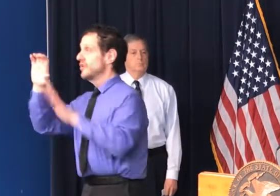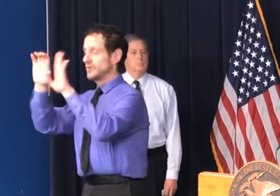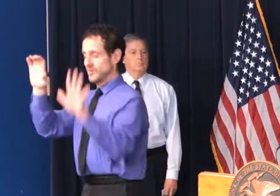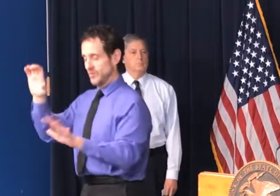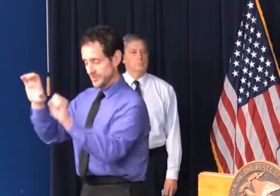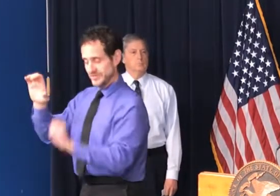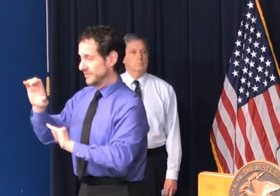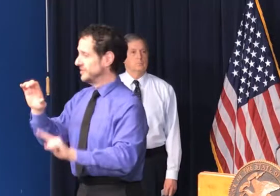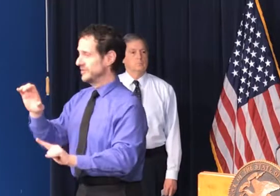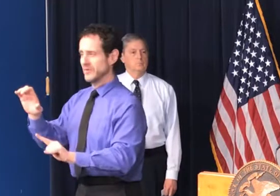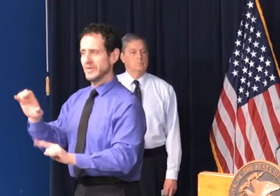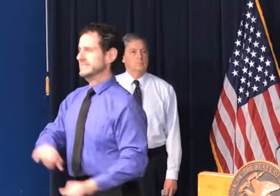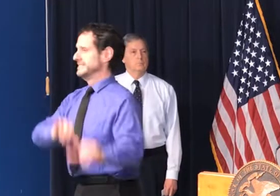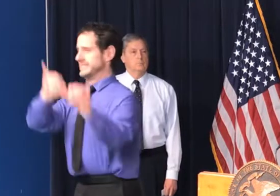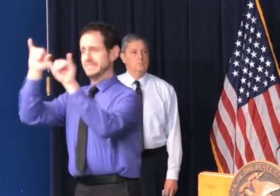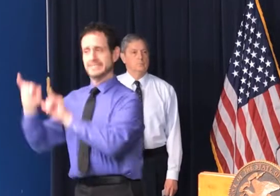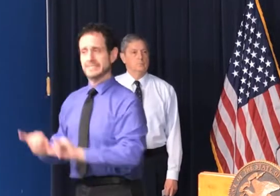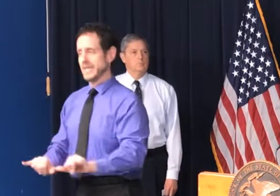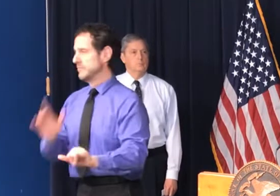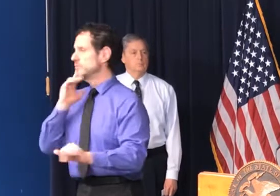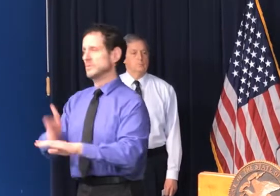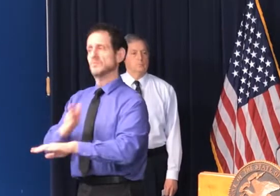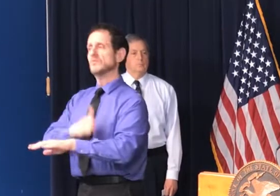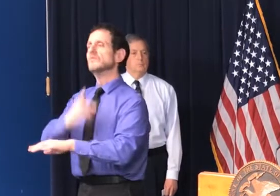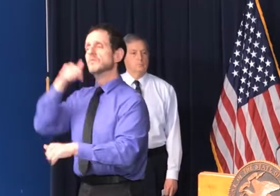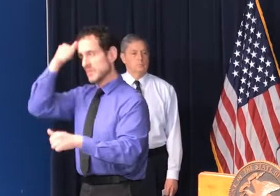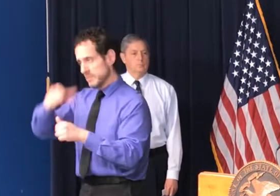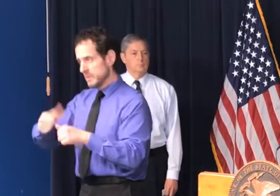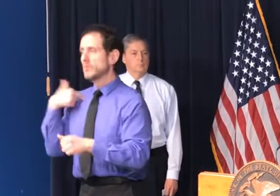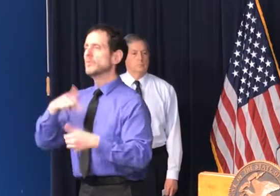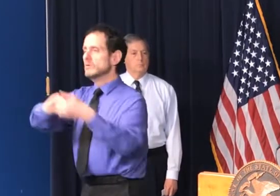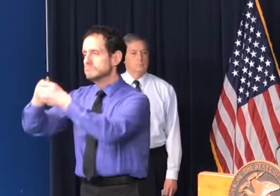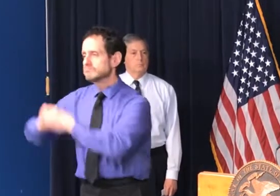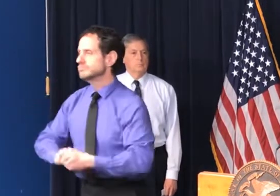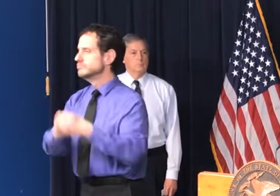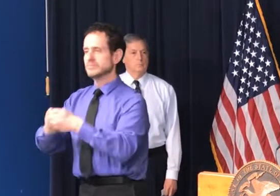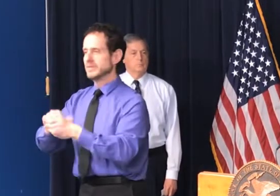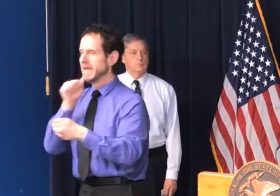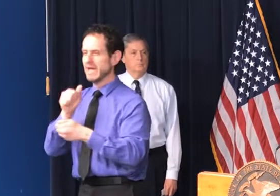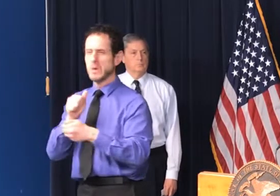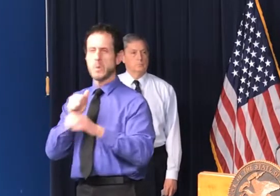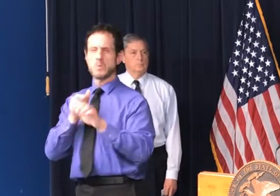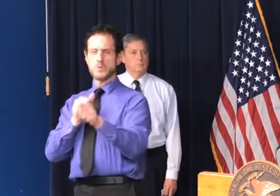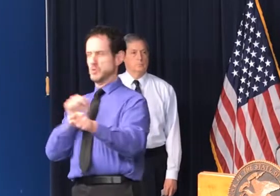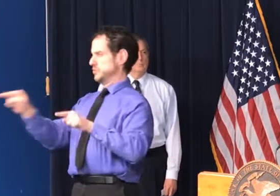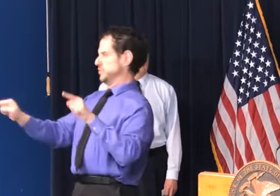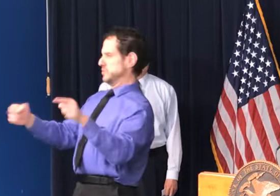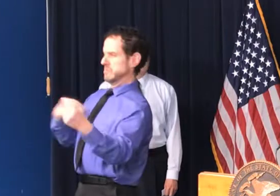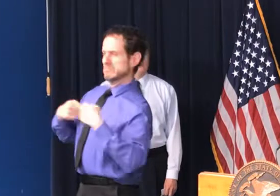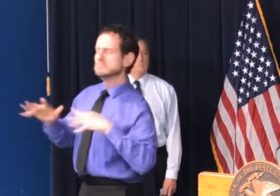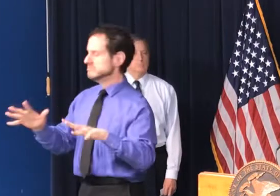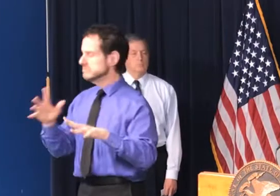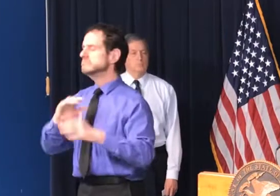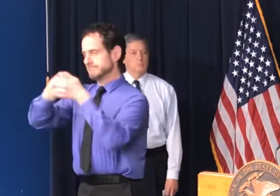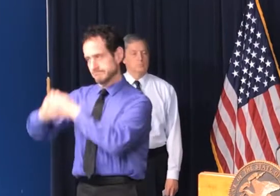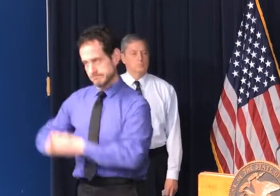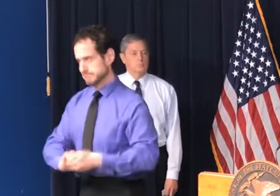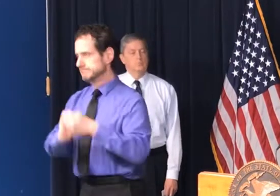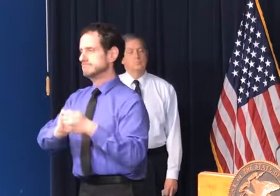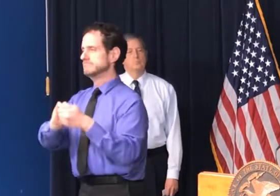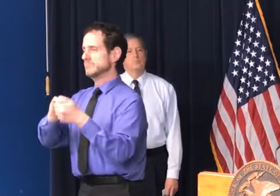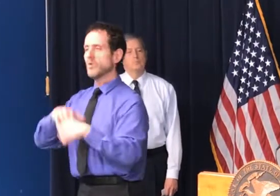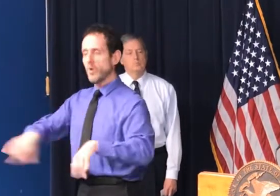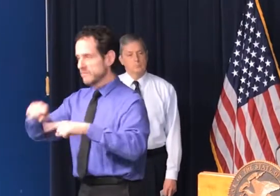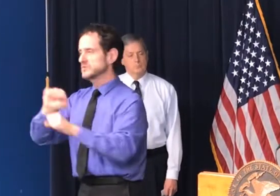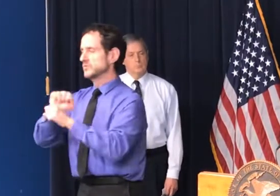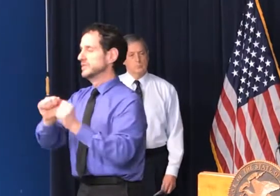residents. We will all be better off if we remember that. So I would like to now turn it over to the president of the Illinois Hotel and